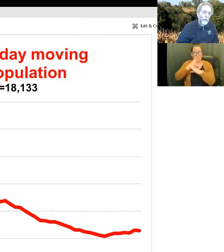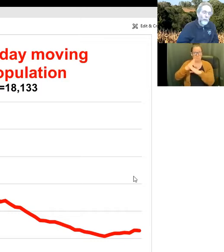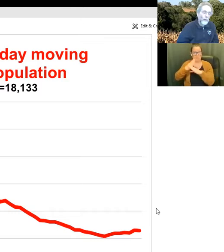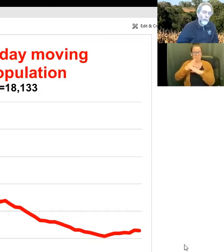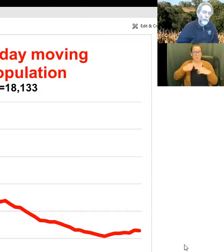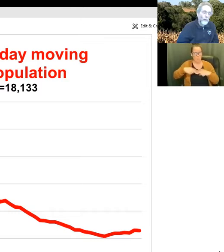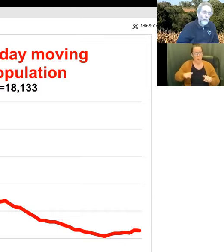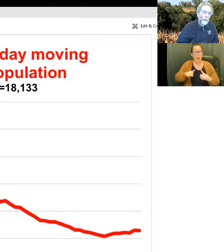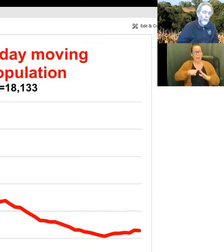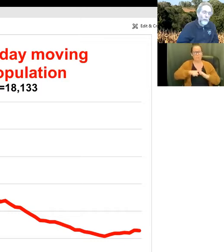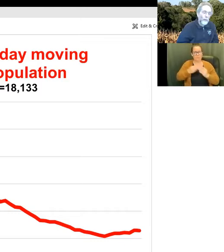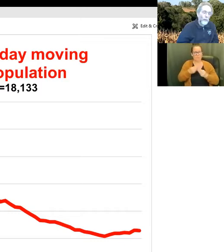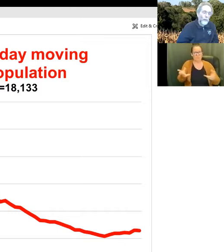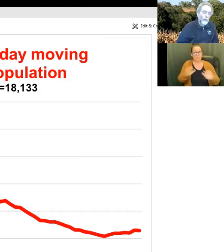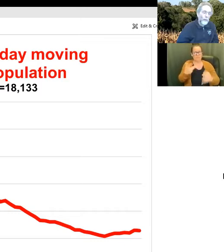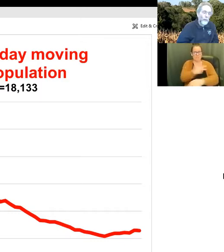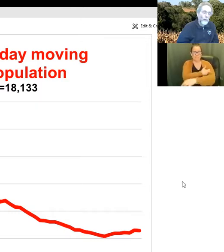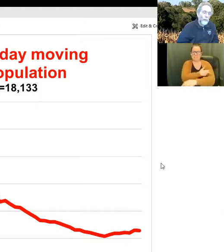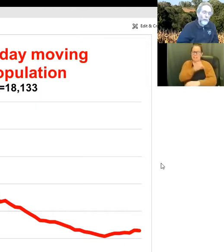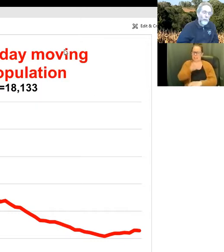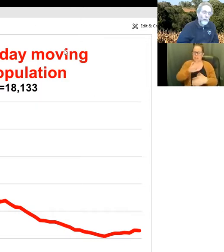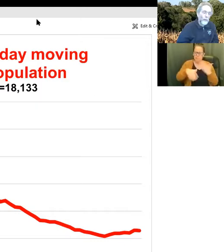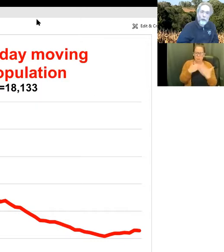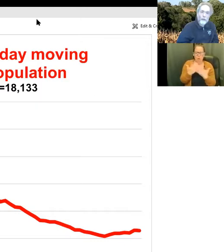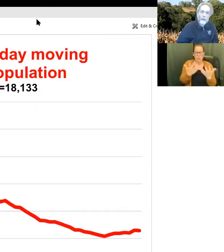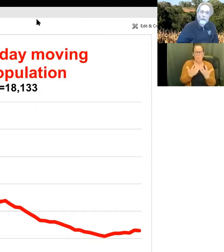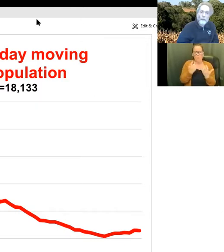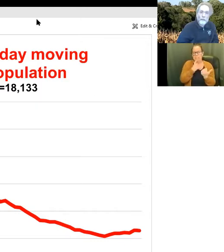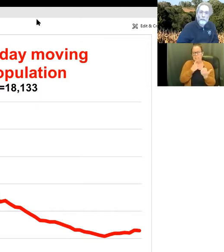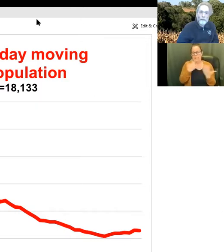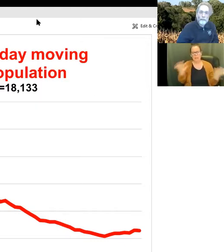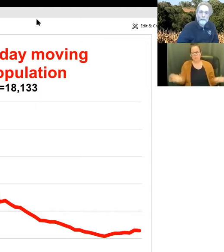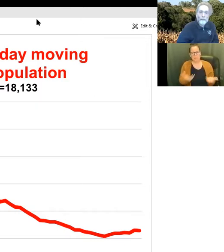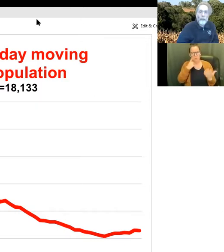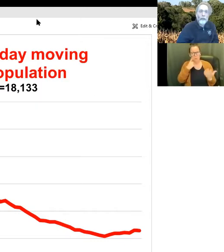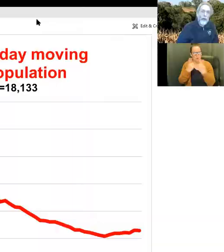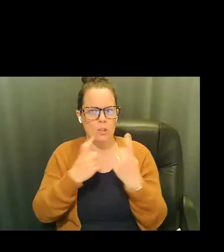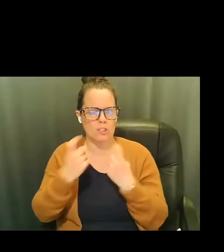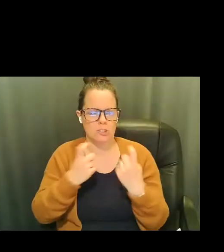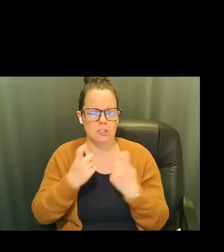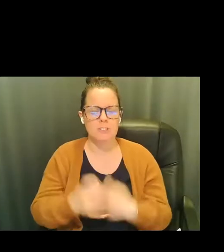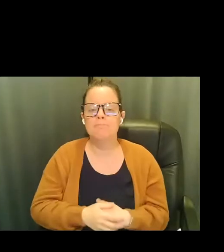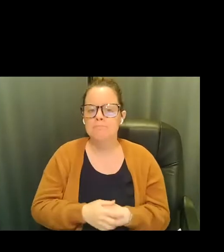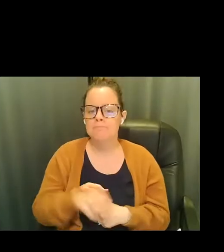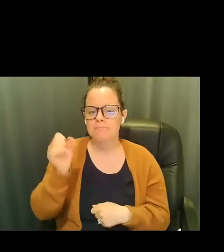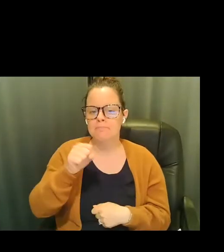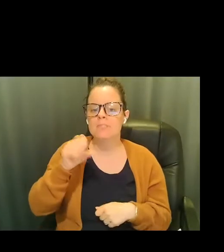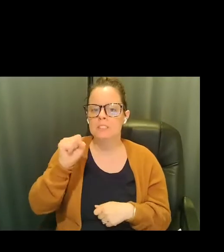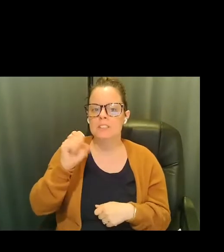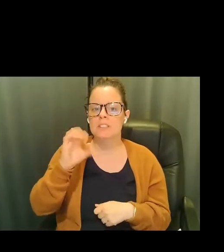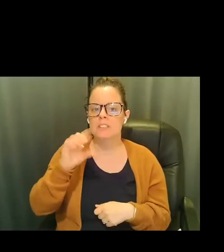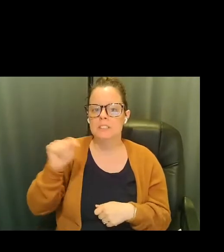vaccines. That's really all I want to say, and I'm certainly available for questions. Yeah, this is Scott County